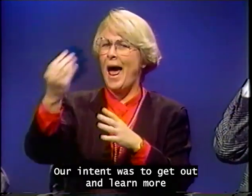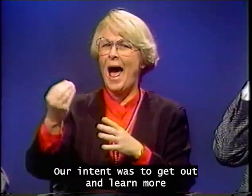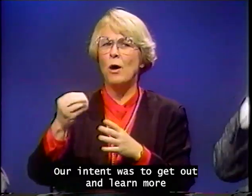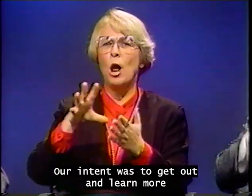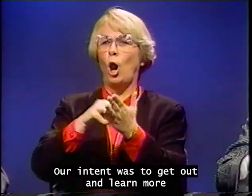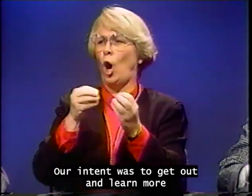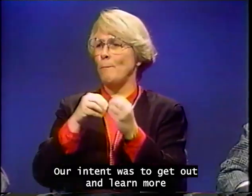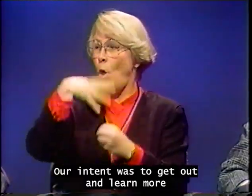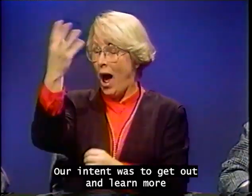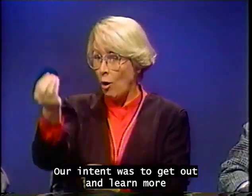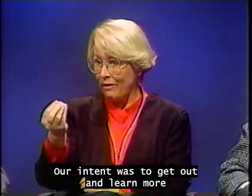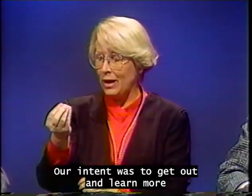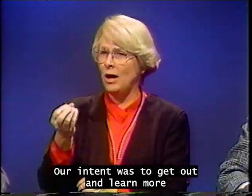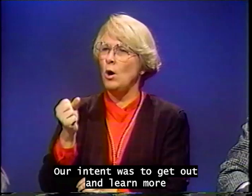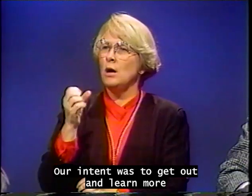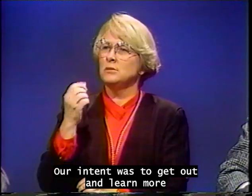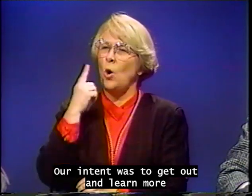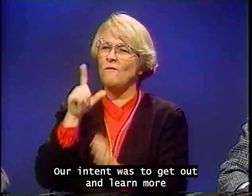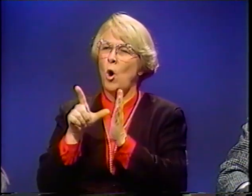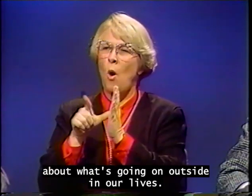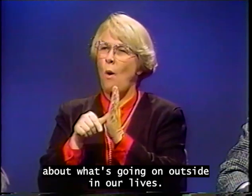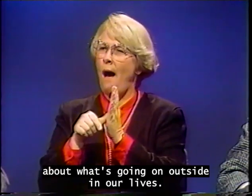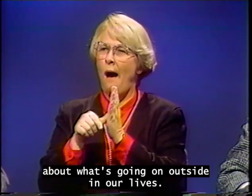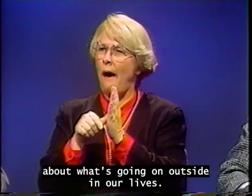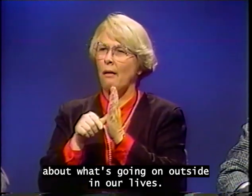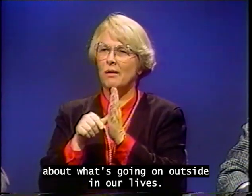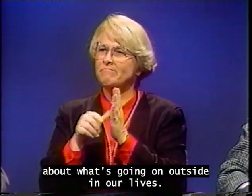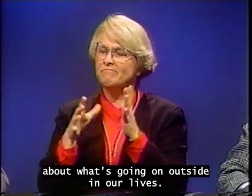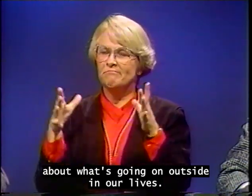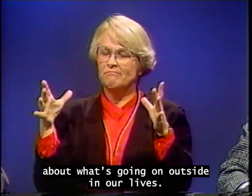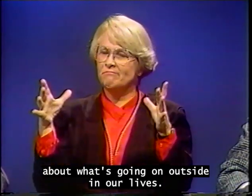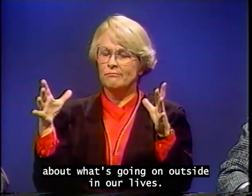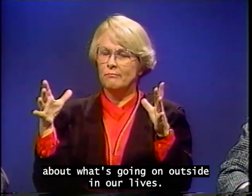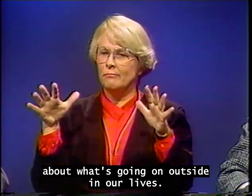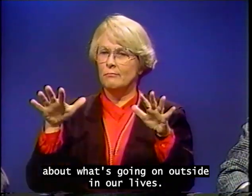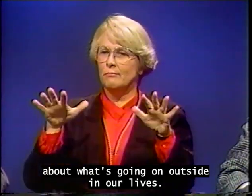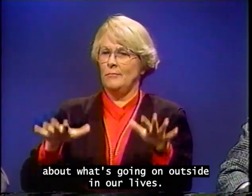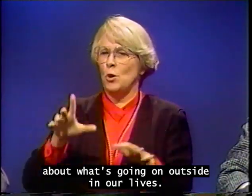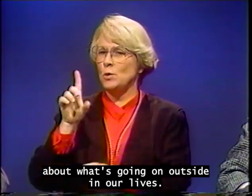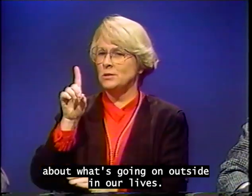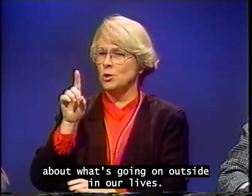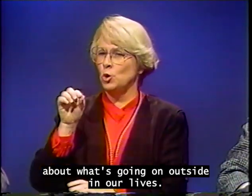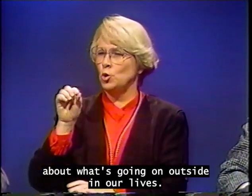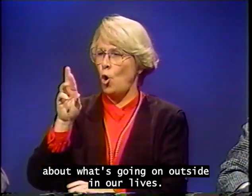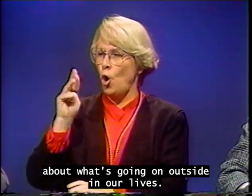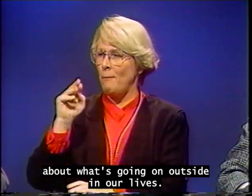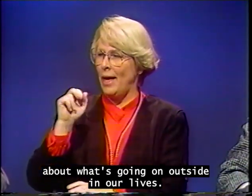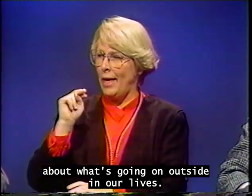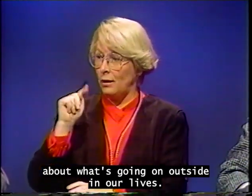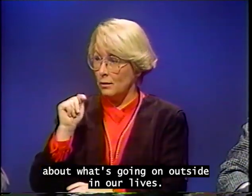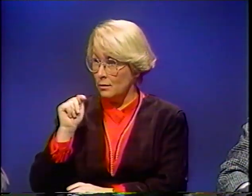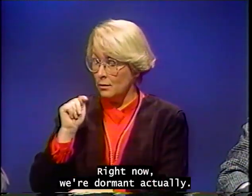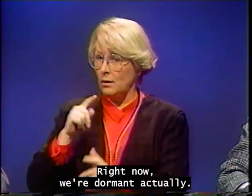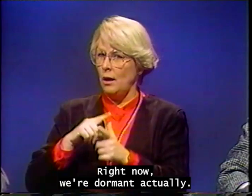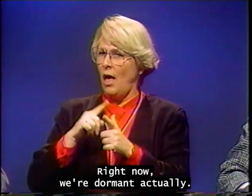Our intent was to get out and learn more about what's going on outside in our lives. Right now